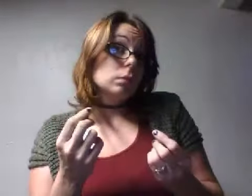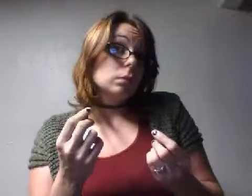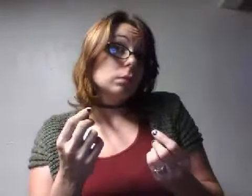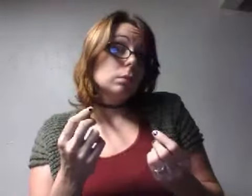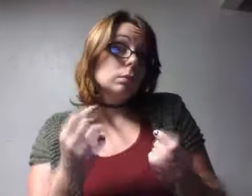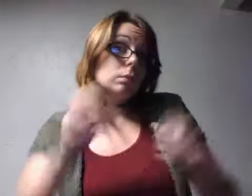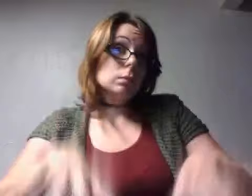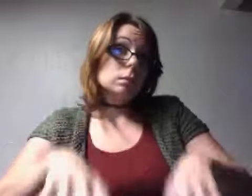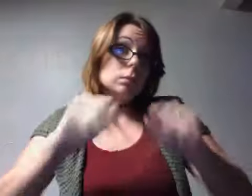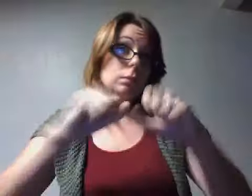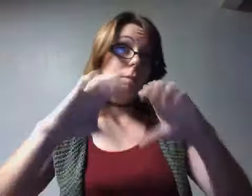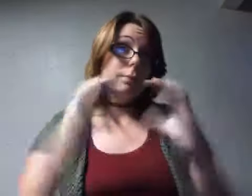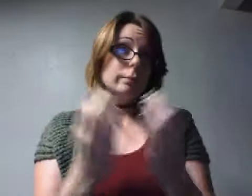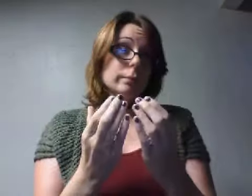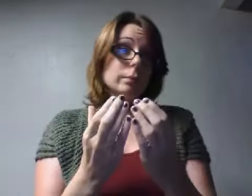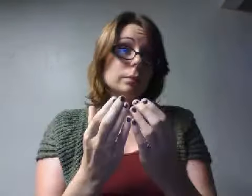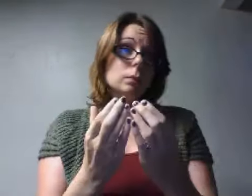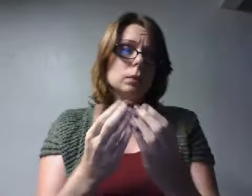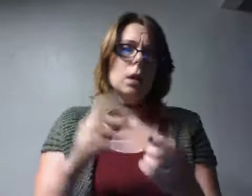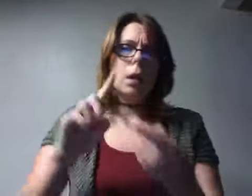can ask them questions or ask advice or tag along with